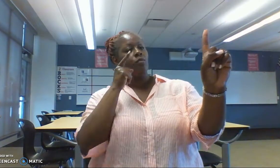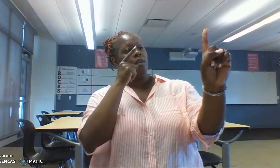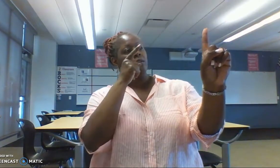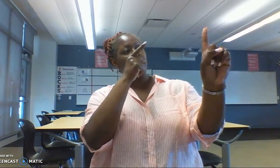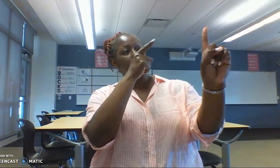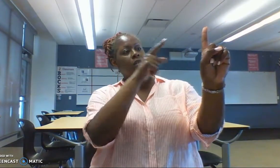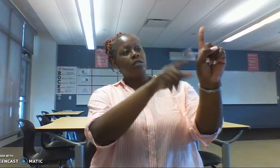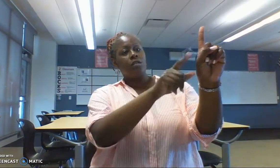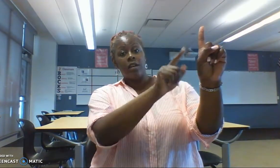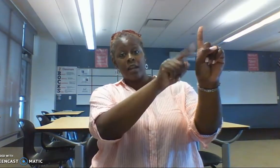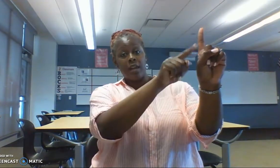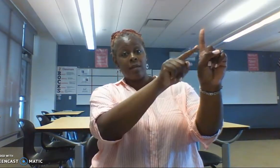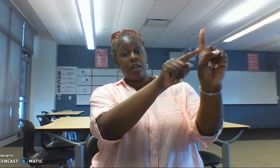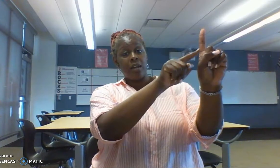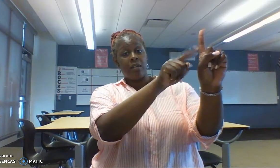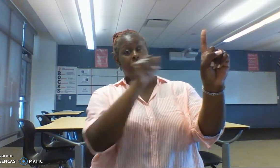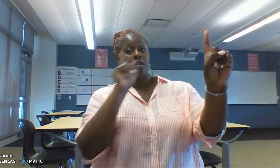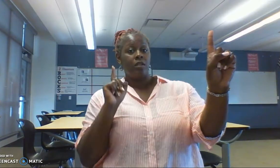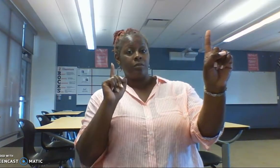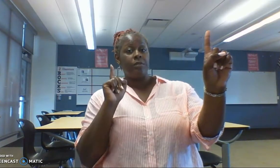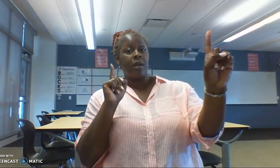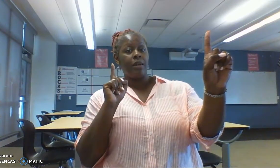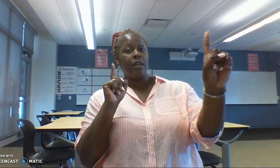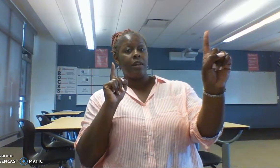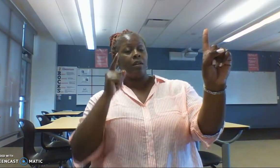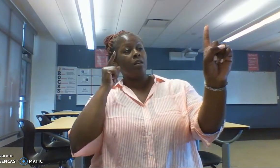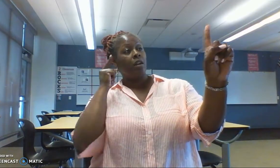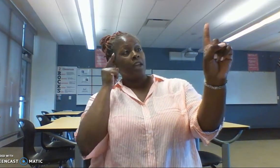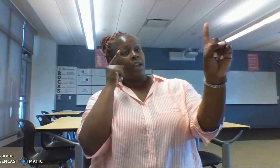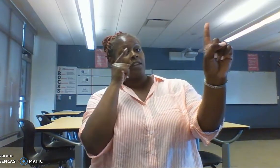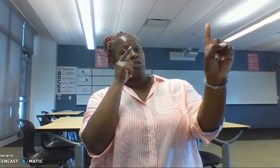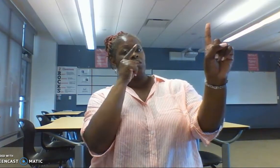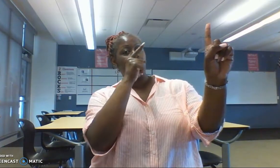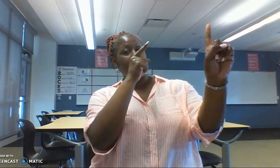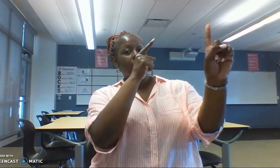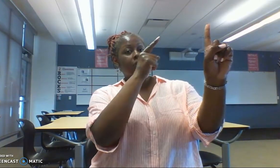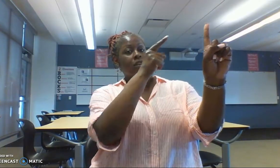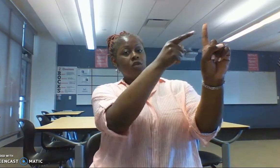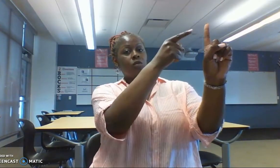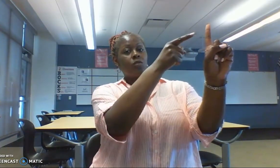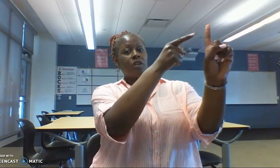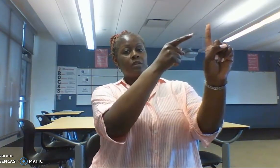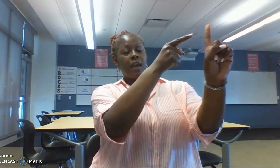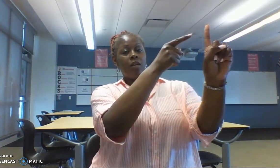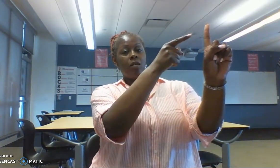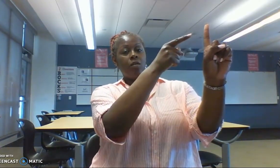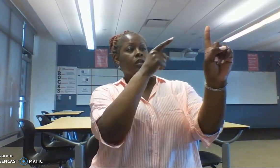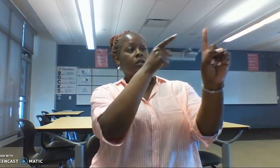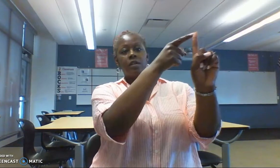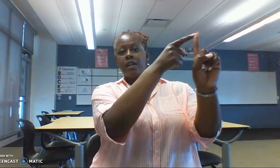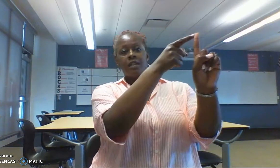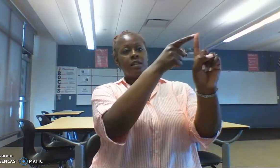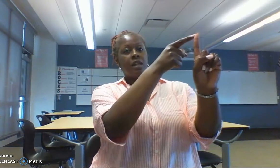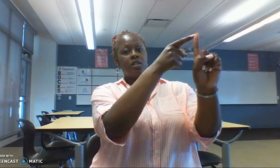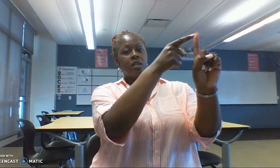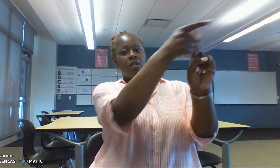one finger, you're non-dominant here, you're dominant here, and is striving to reach that goal. Notice I didn't touch it or